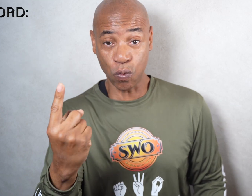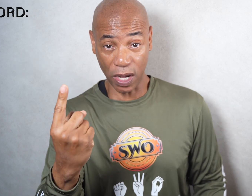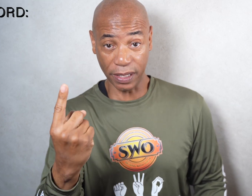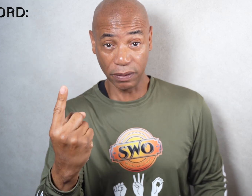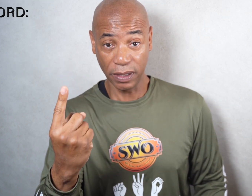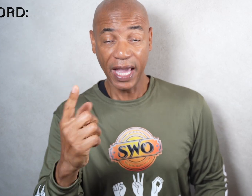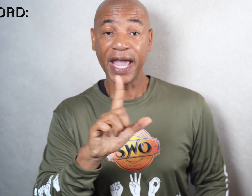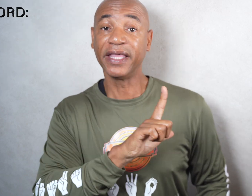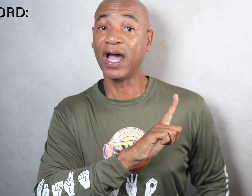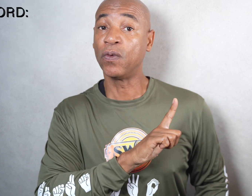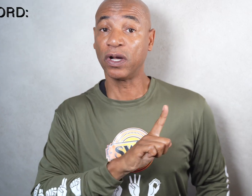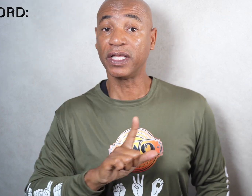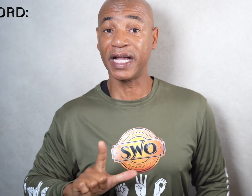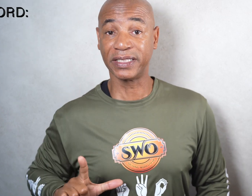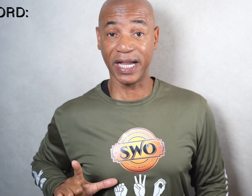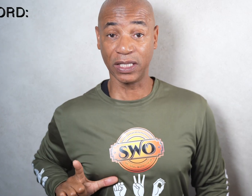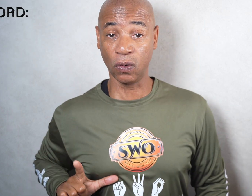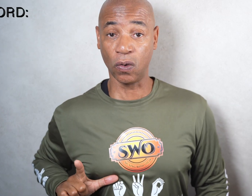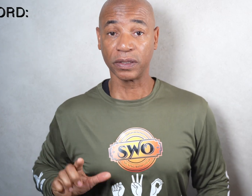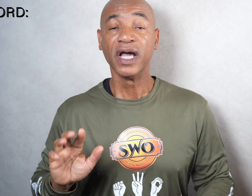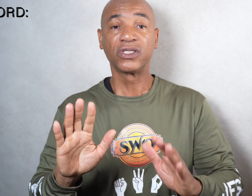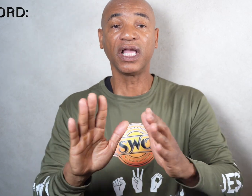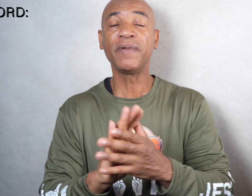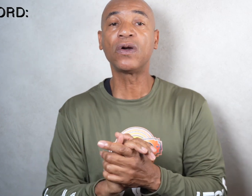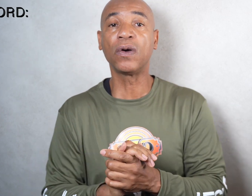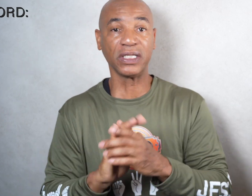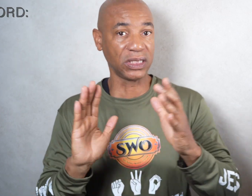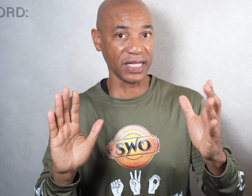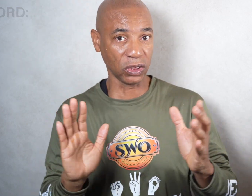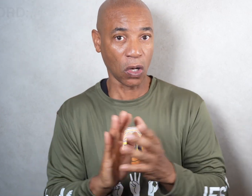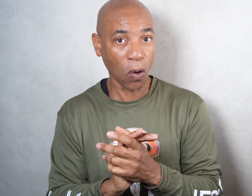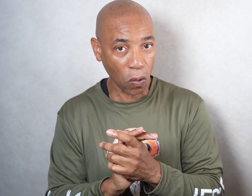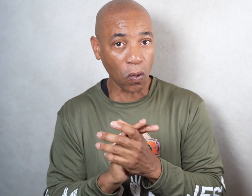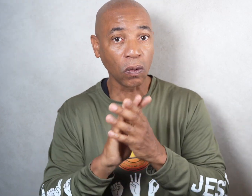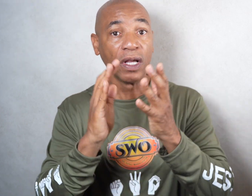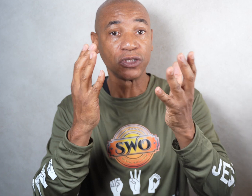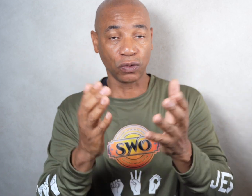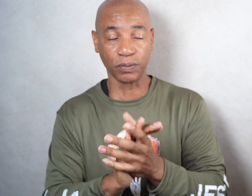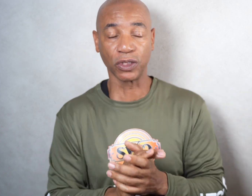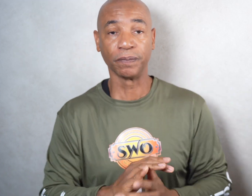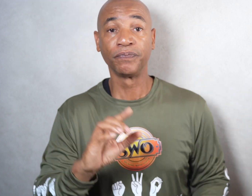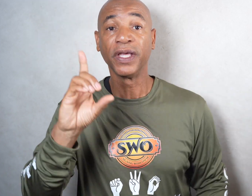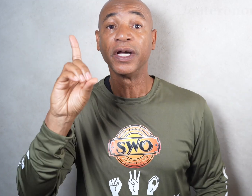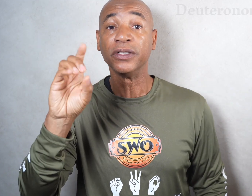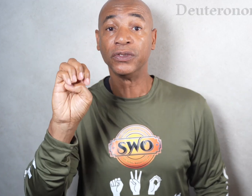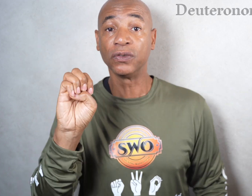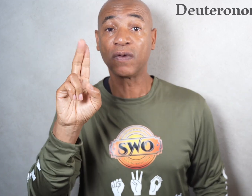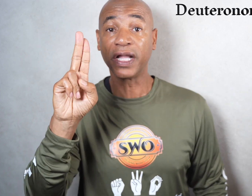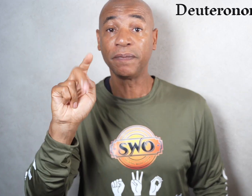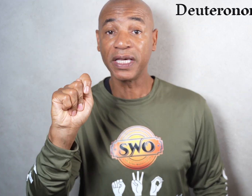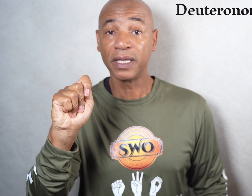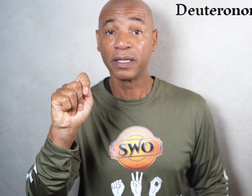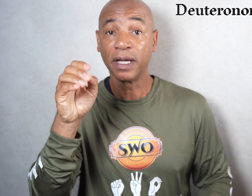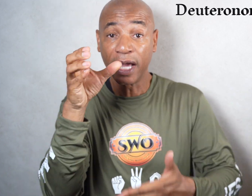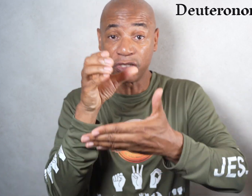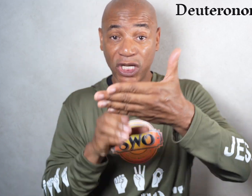one. And then I went on and I signed Lord. So let me go on and sign this whole scripture. Deuteronomy